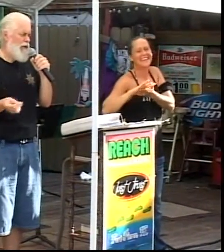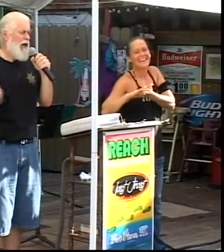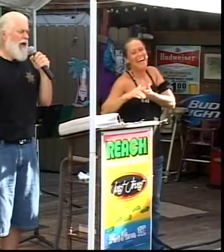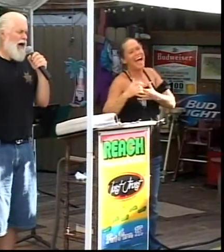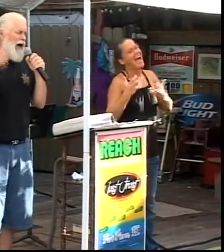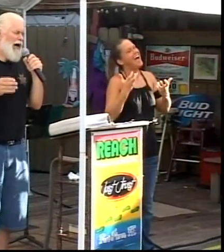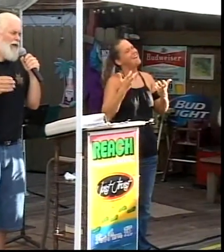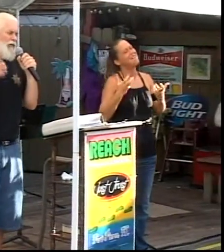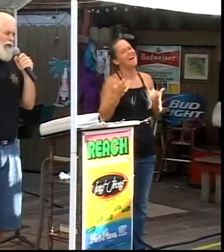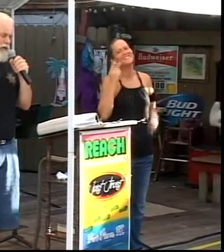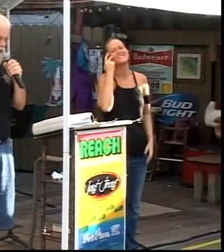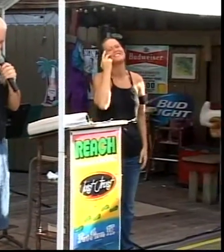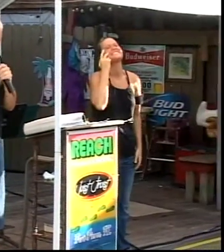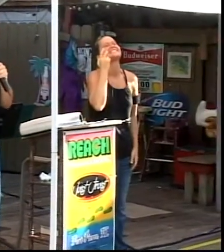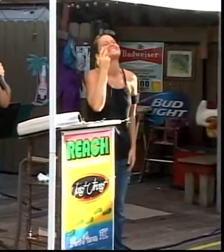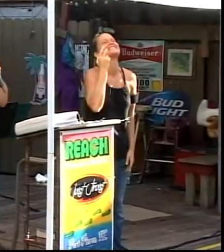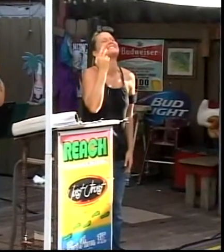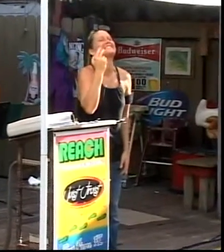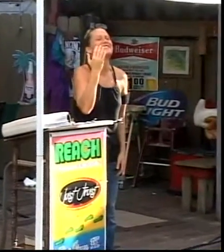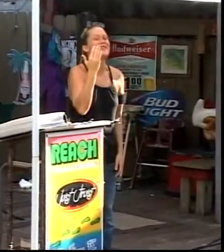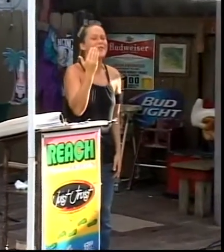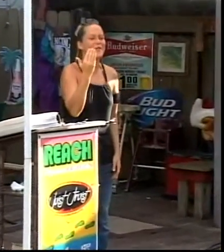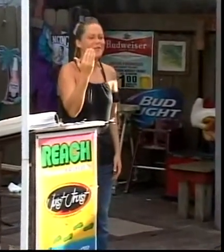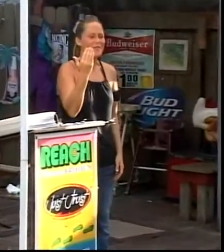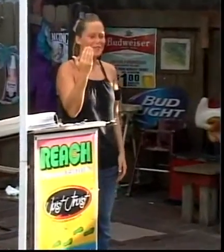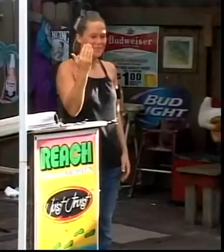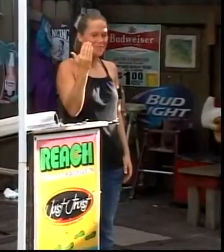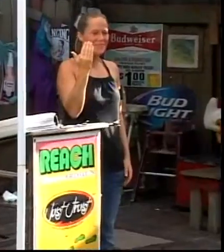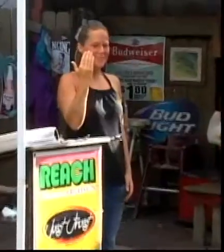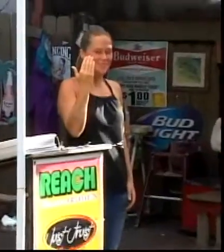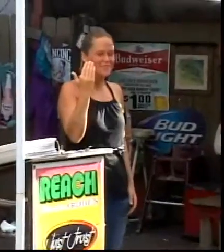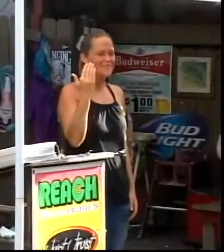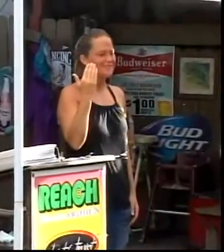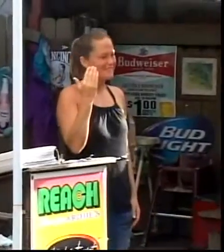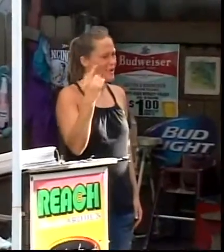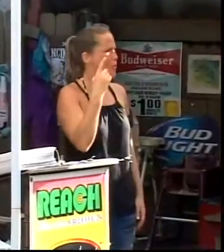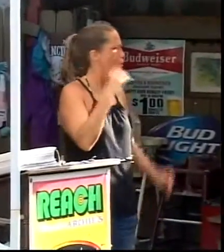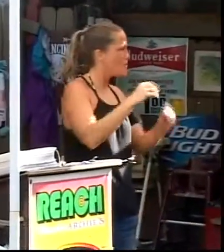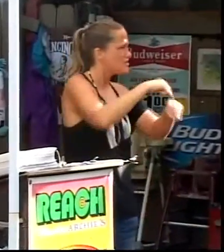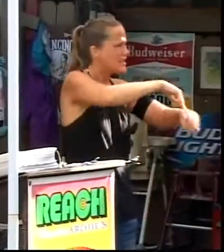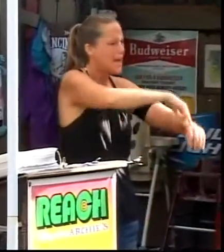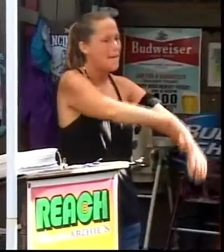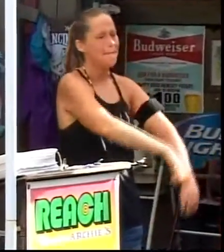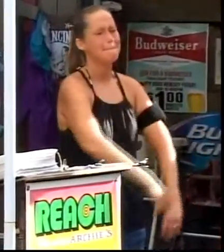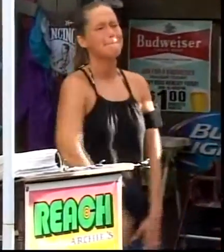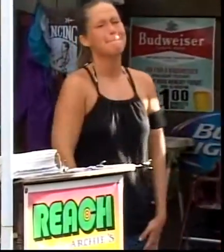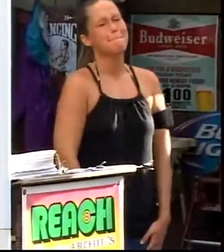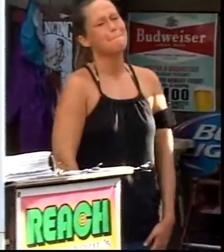To see you. One more.